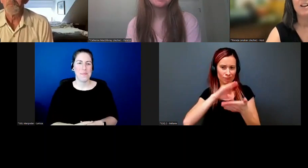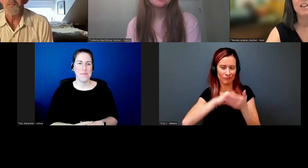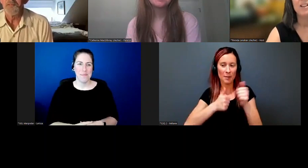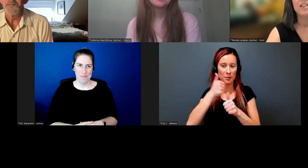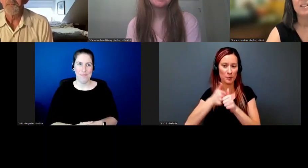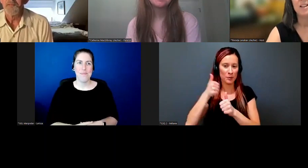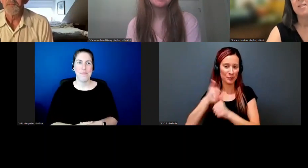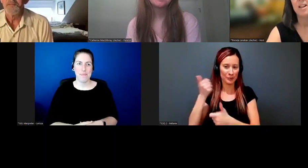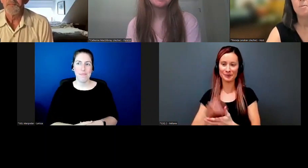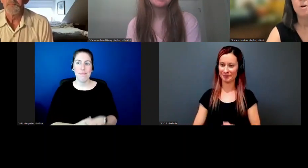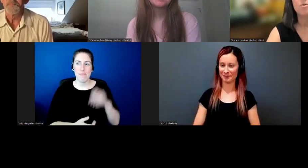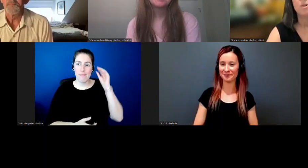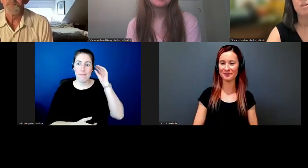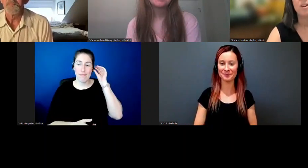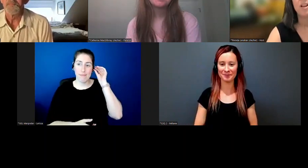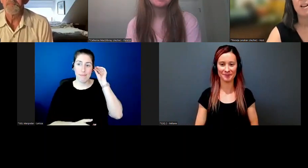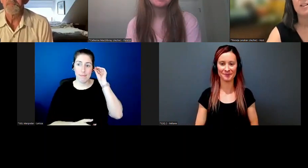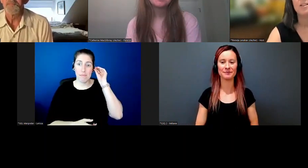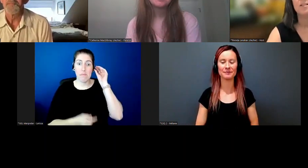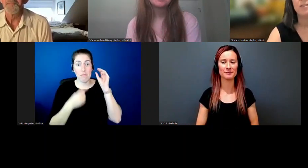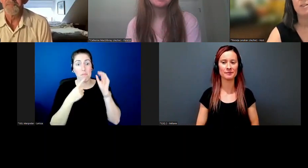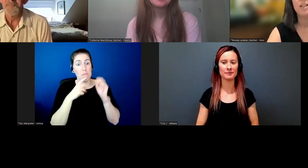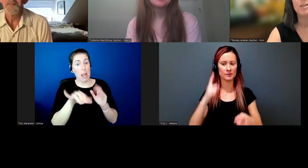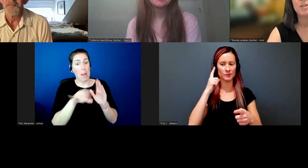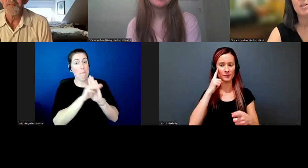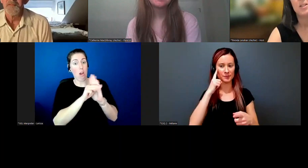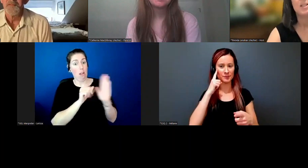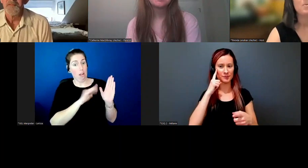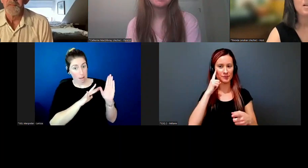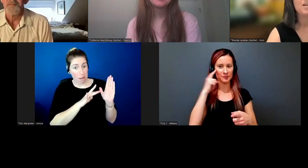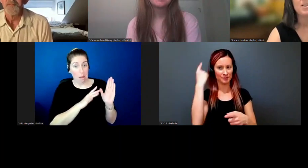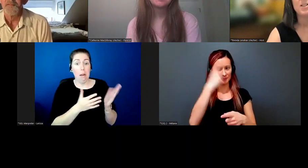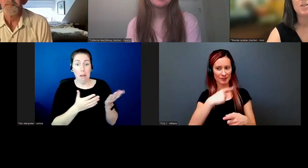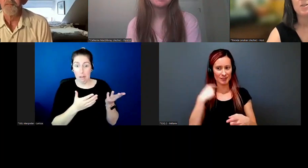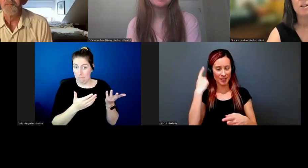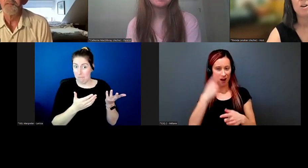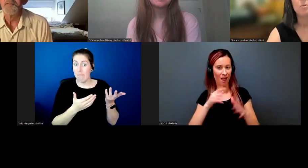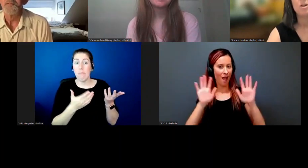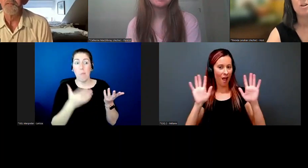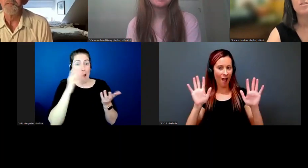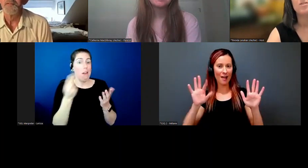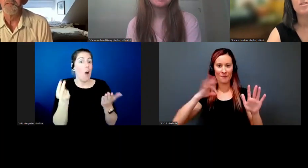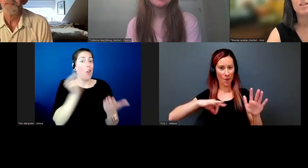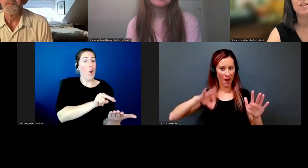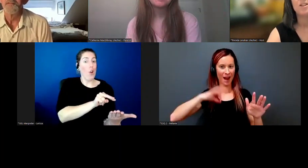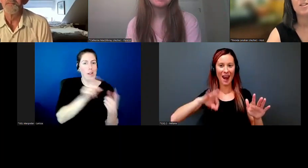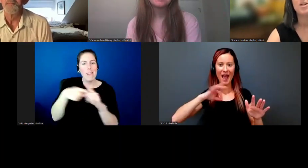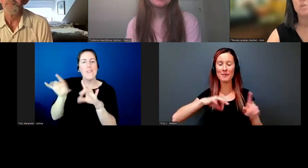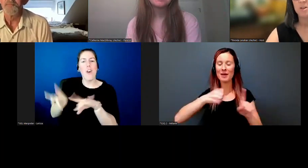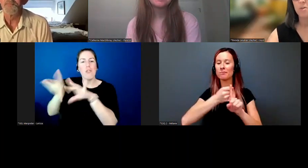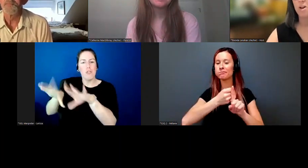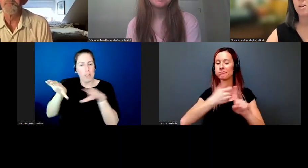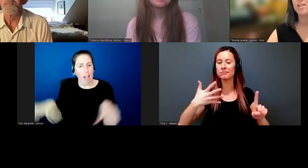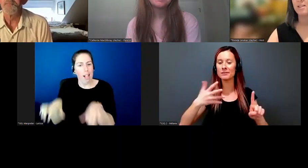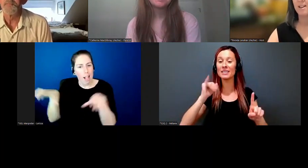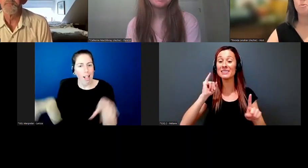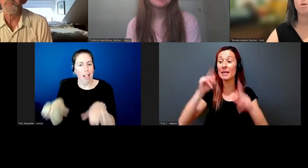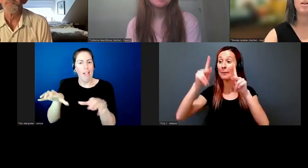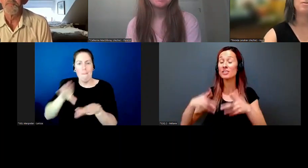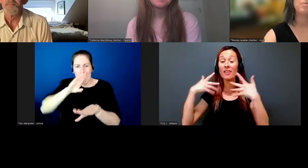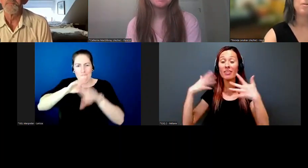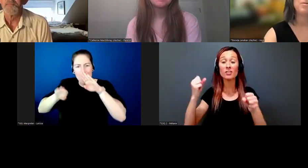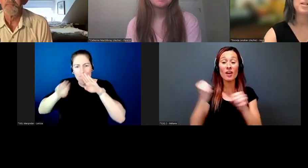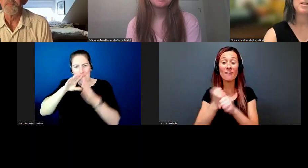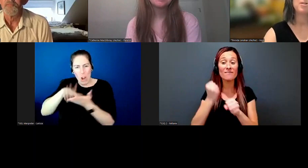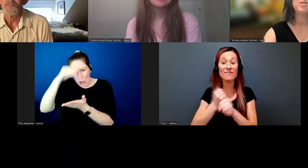I think it sounds like a model worth looking at, definitely, especially since somebody else is doing the hard work of the stumbling blocks and working